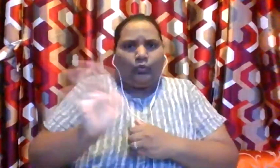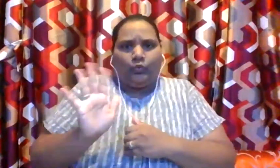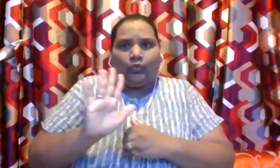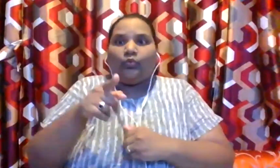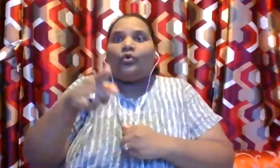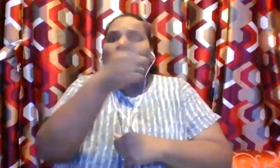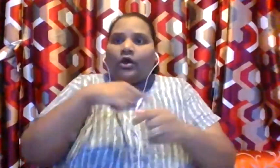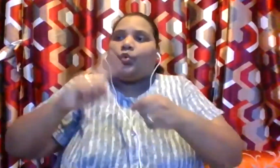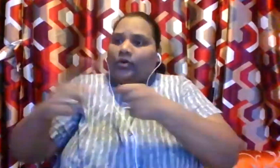life.